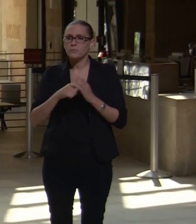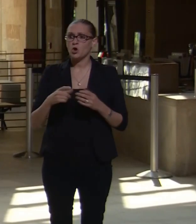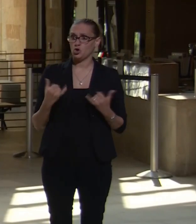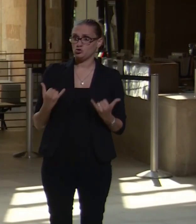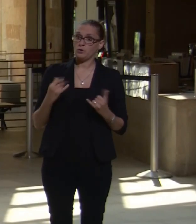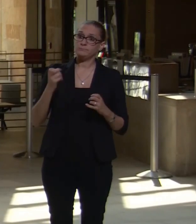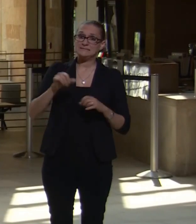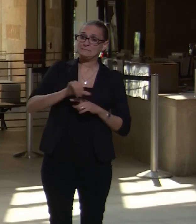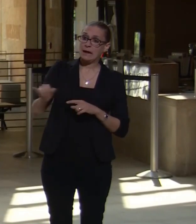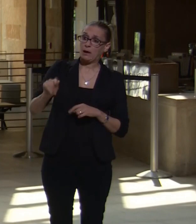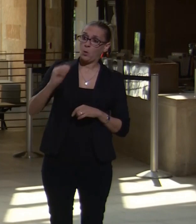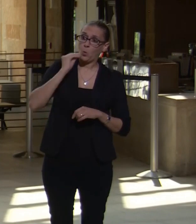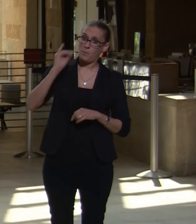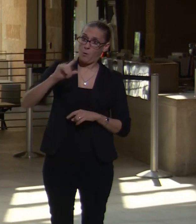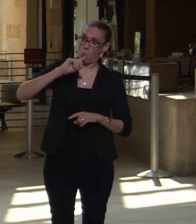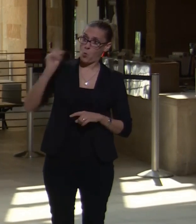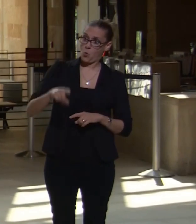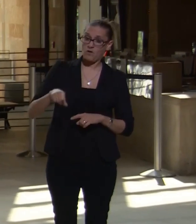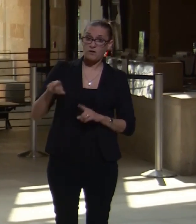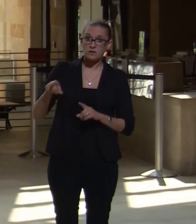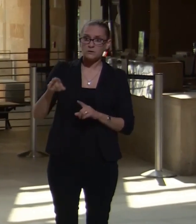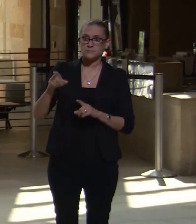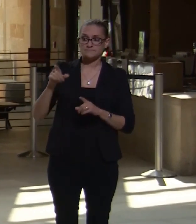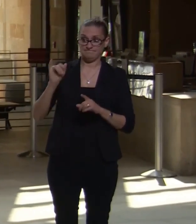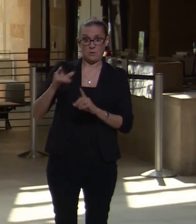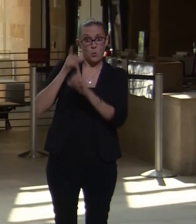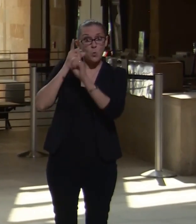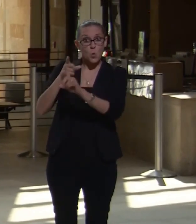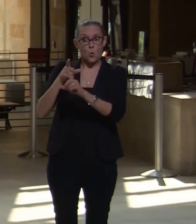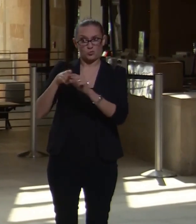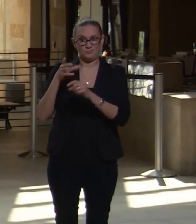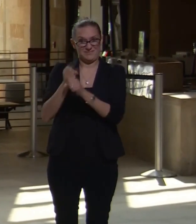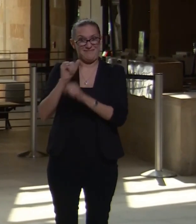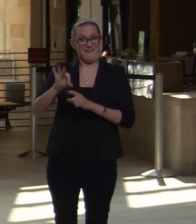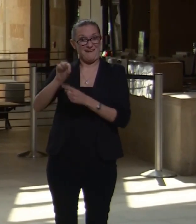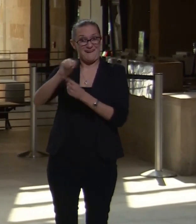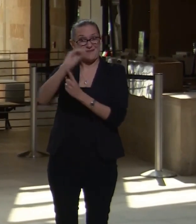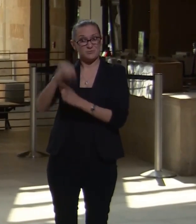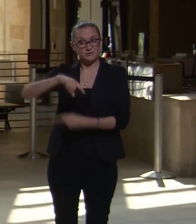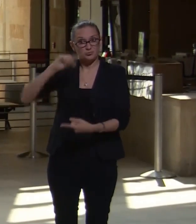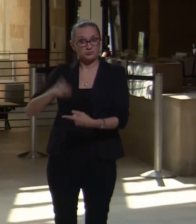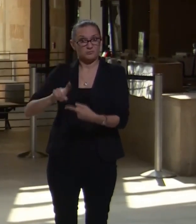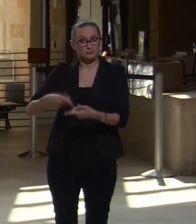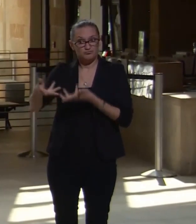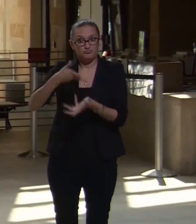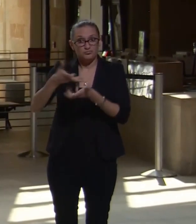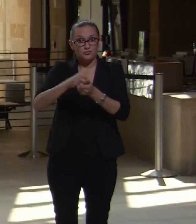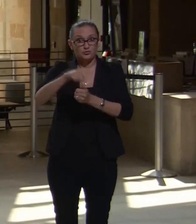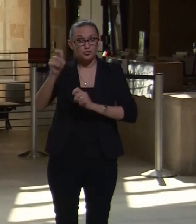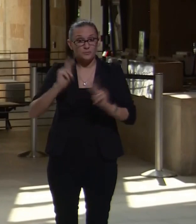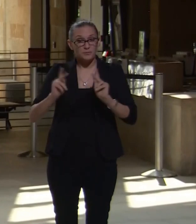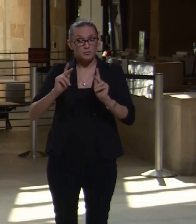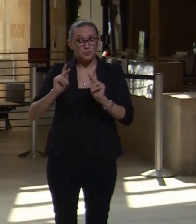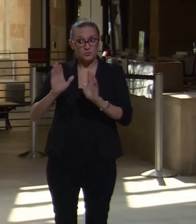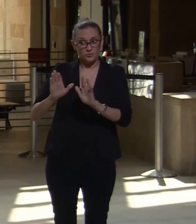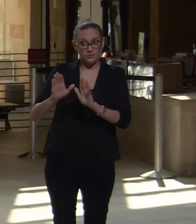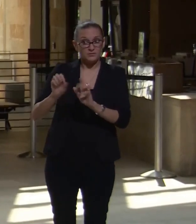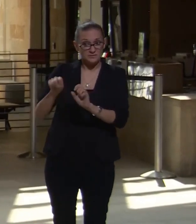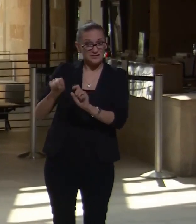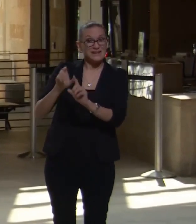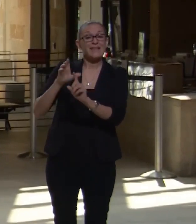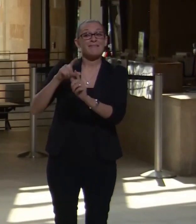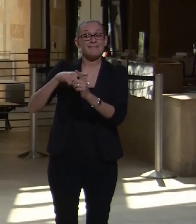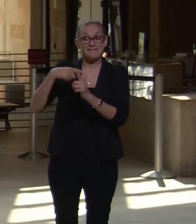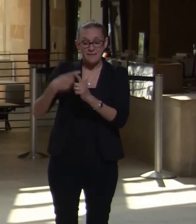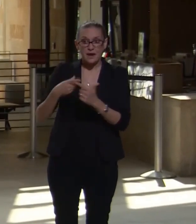at home order, is that aimed at achieving the 90% reduction in social interactions? And then if you could kind of like